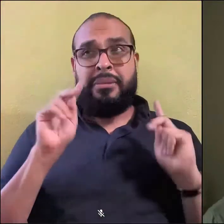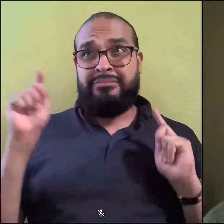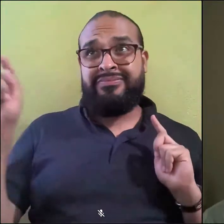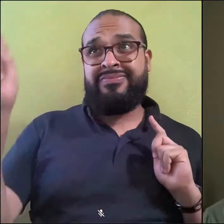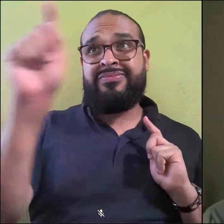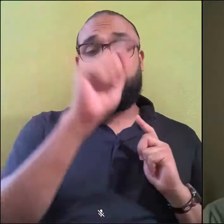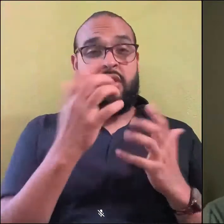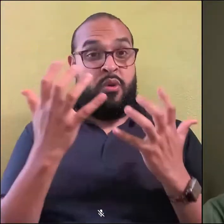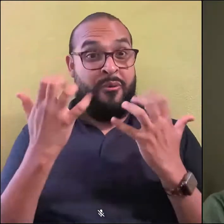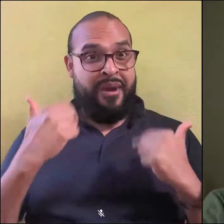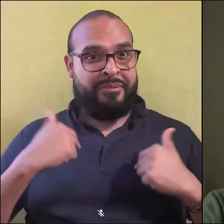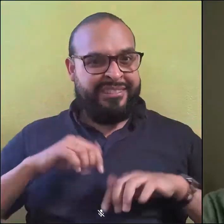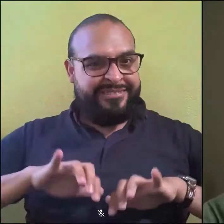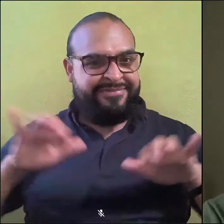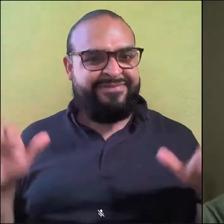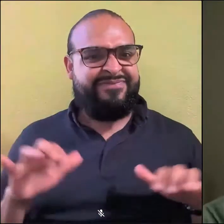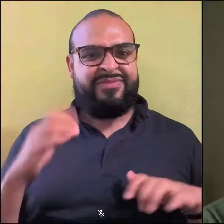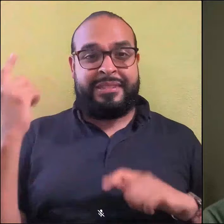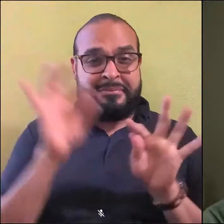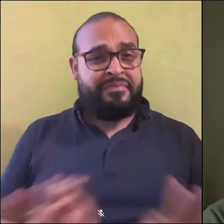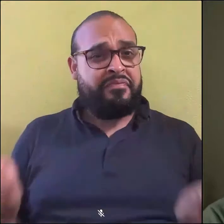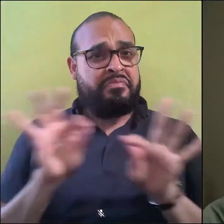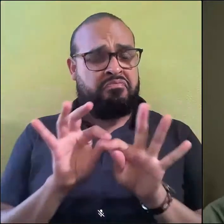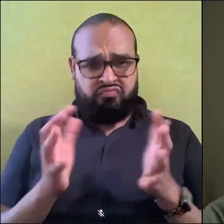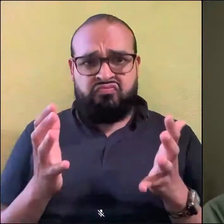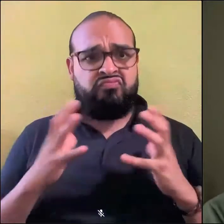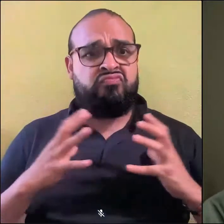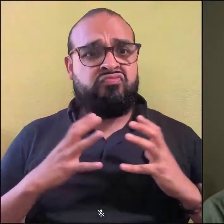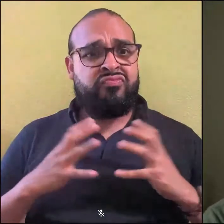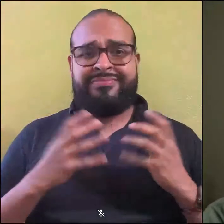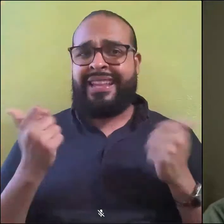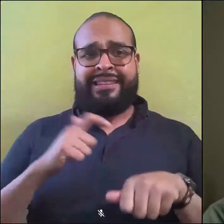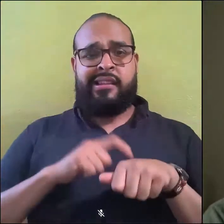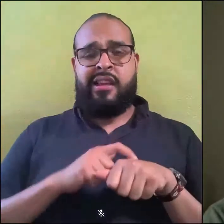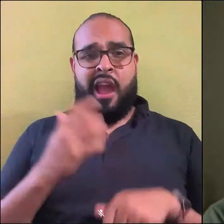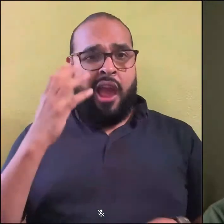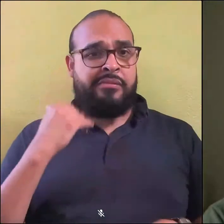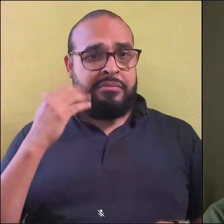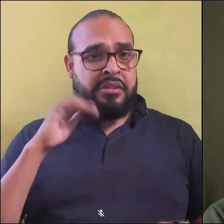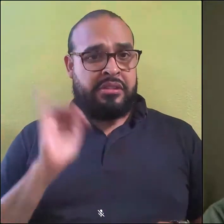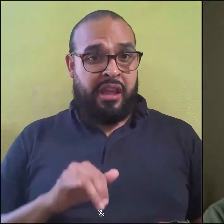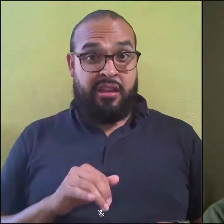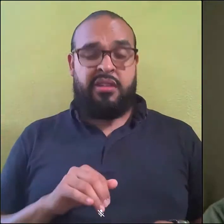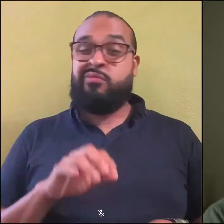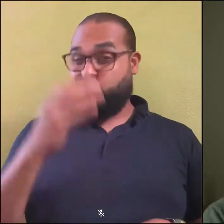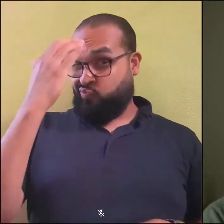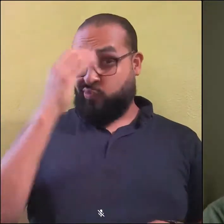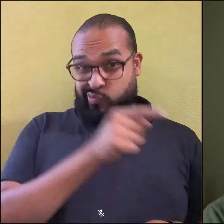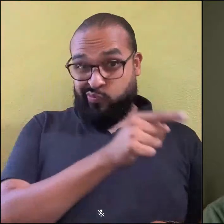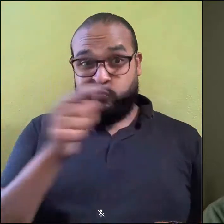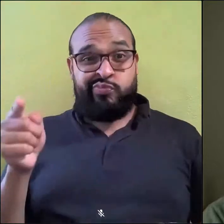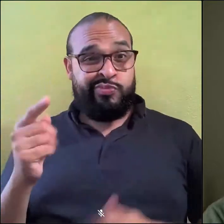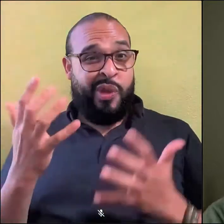which is what I want to do, which is what I'm sure all of you want to do. And I'm not sure. I don't know if I can meet that bar.